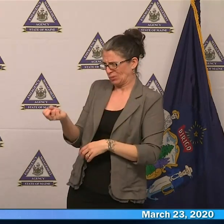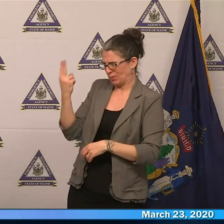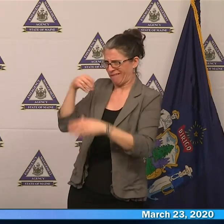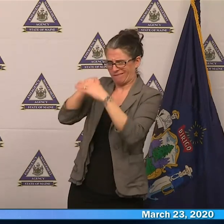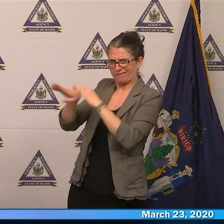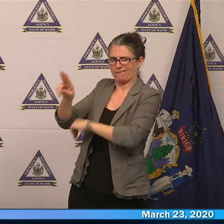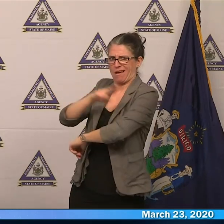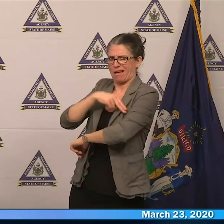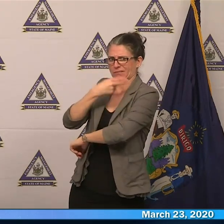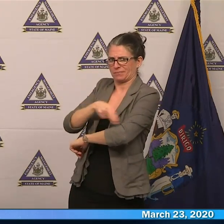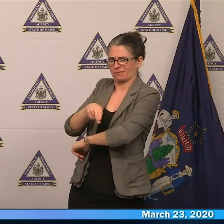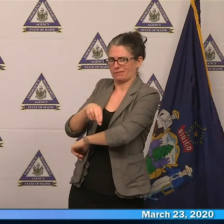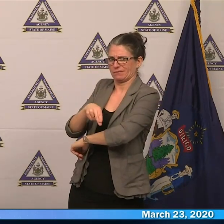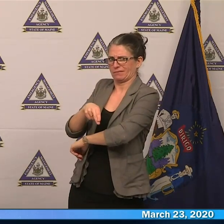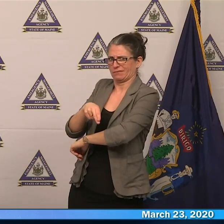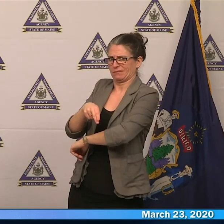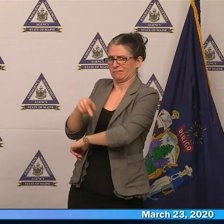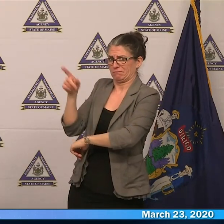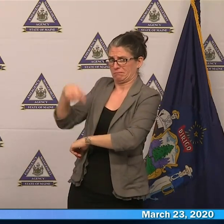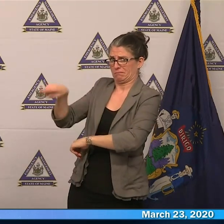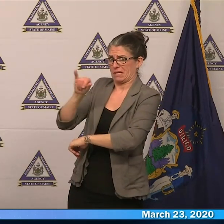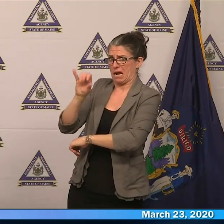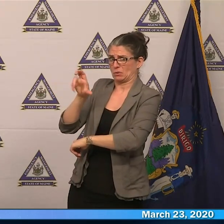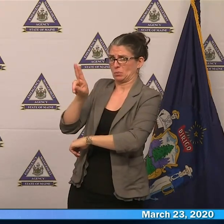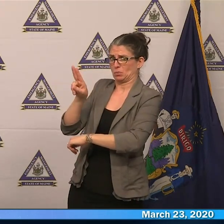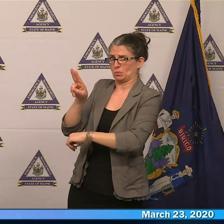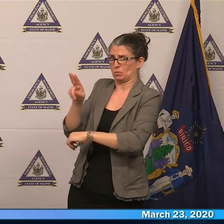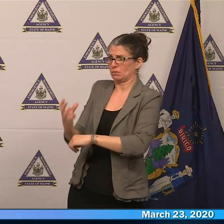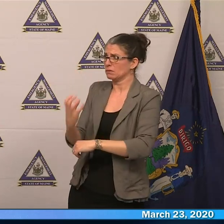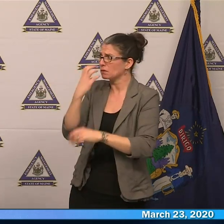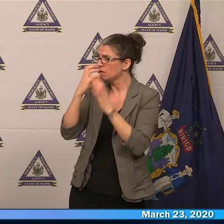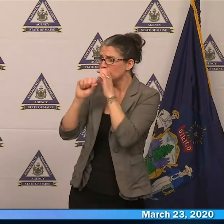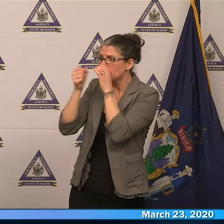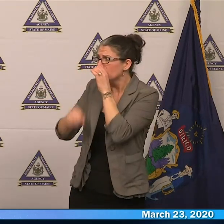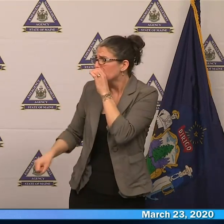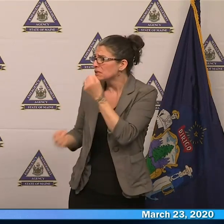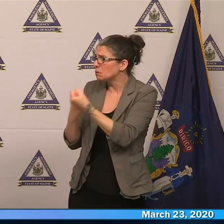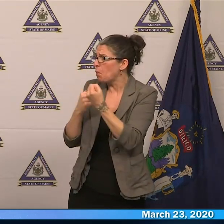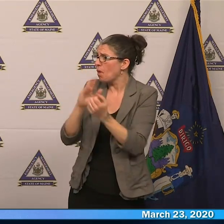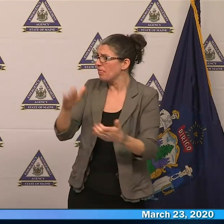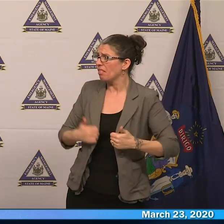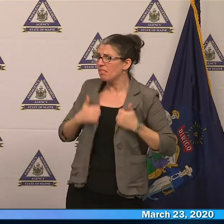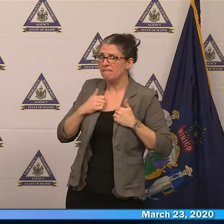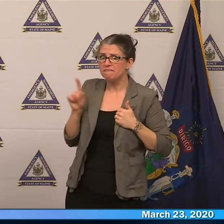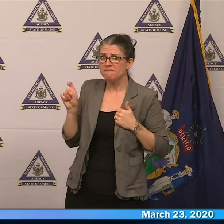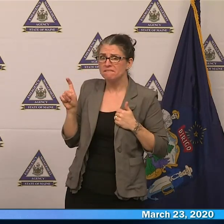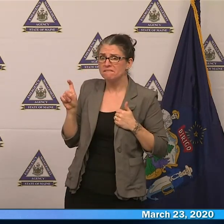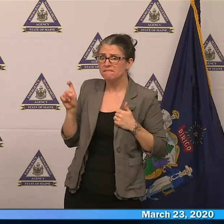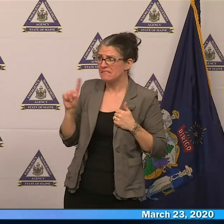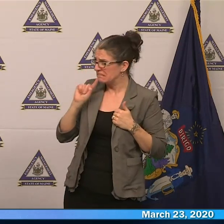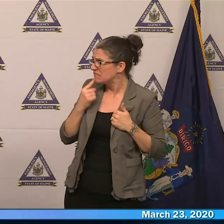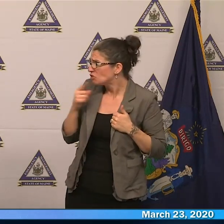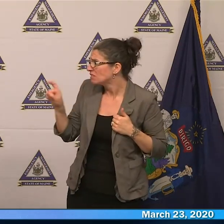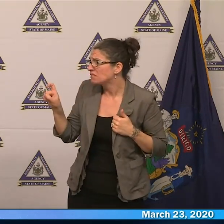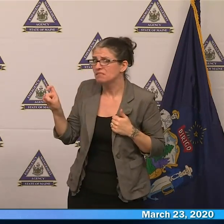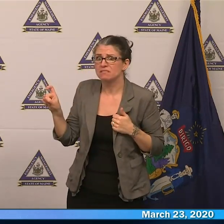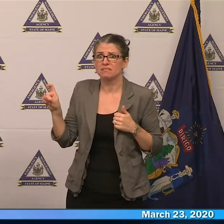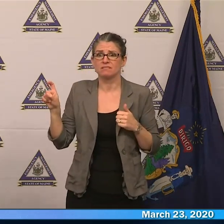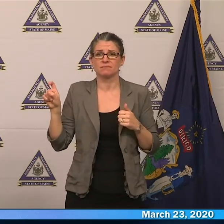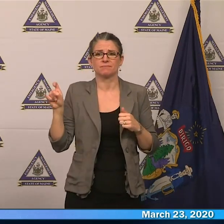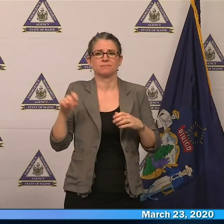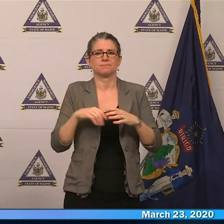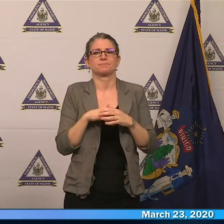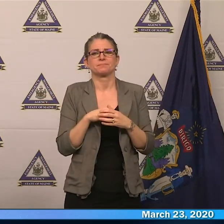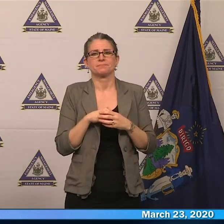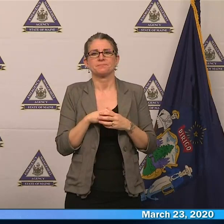conditions, whether they're in ICU beds, ventilators? Good. Where are we there? So the question is ICU beds, and what can we say about the individuals